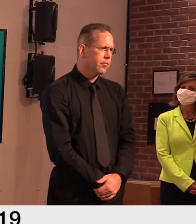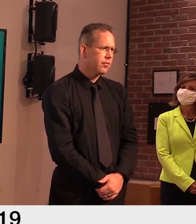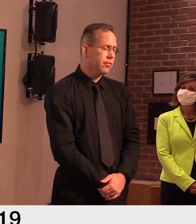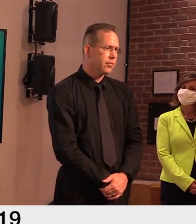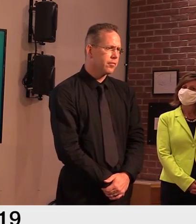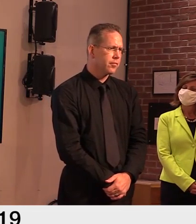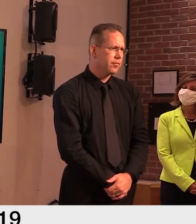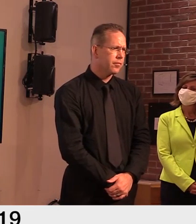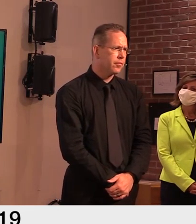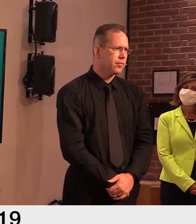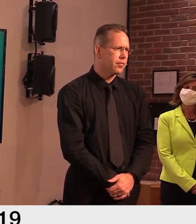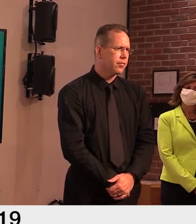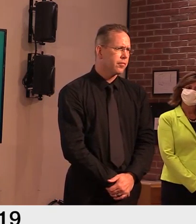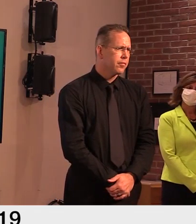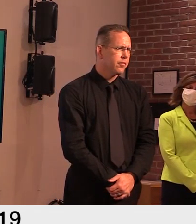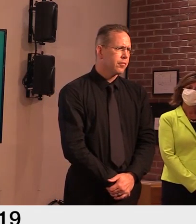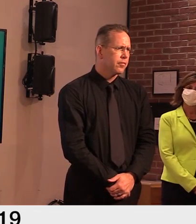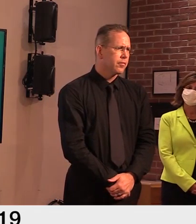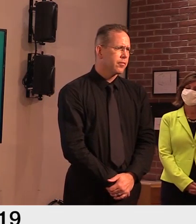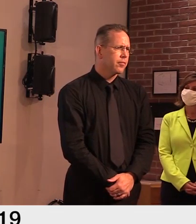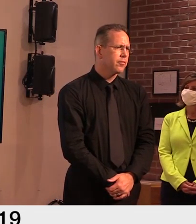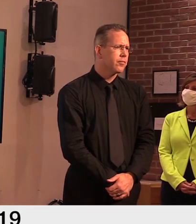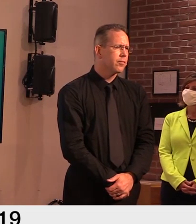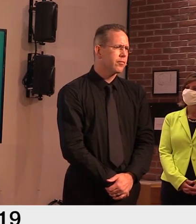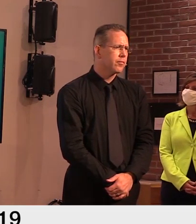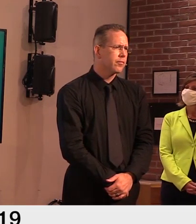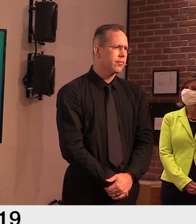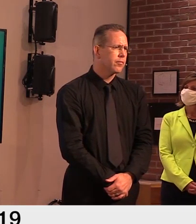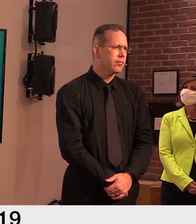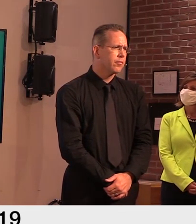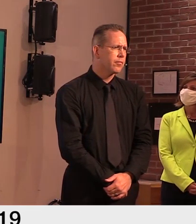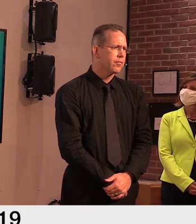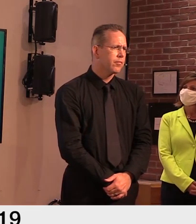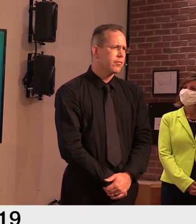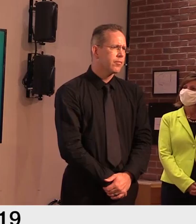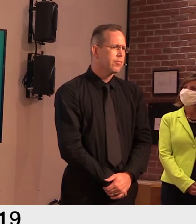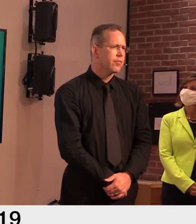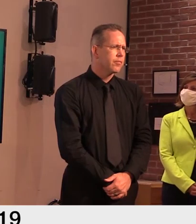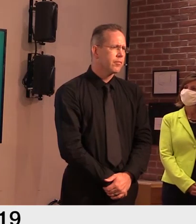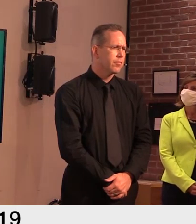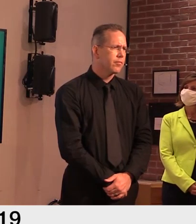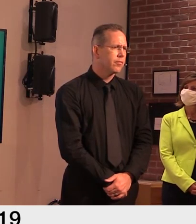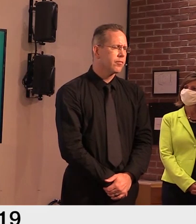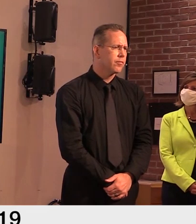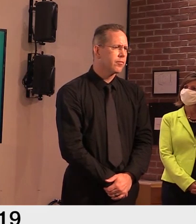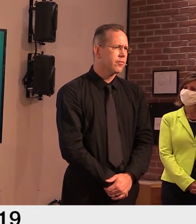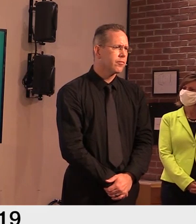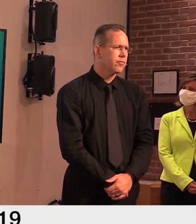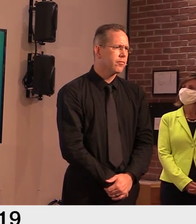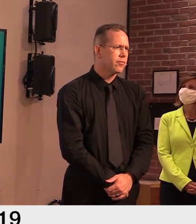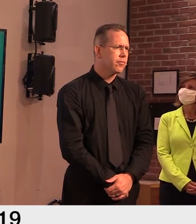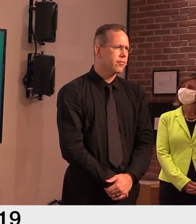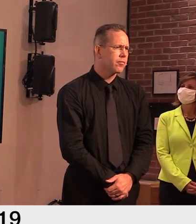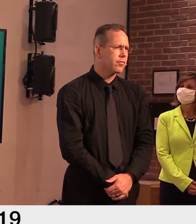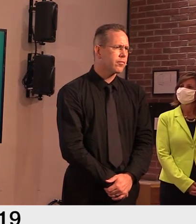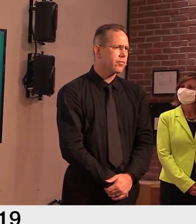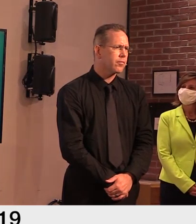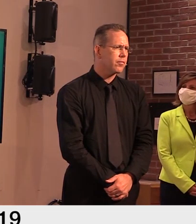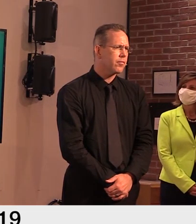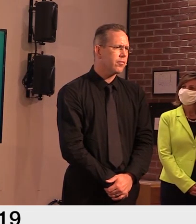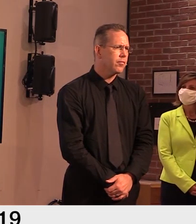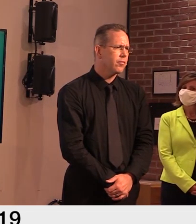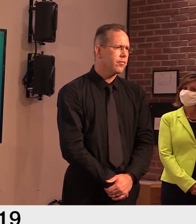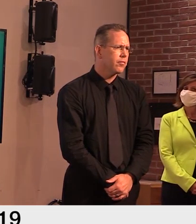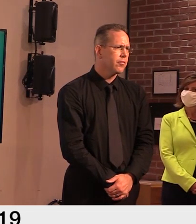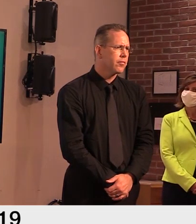Magazine. Governor, this is going to be more prosaic, I think. The unemployment rate, as Calvin had mentioned,